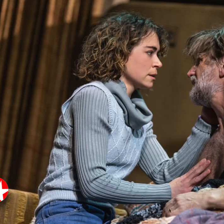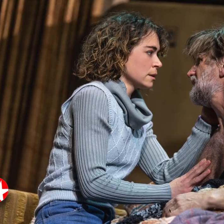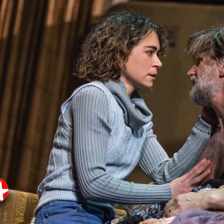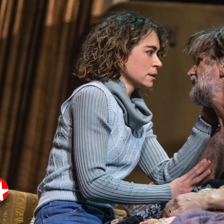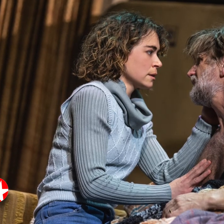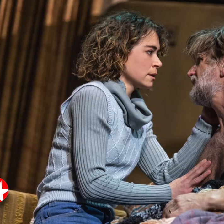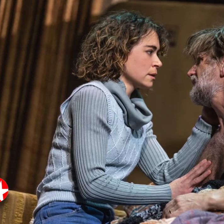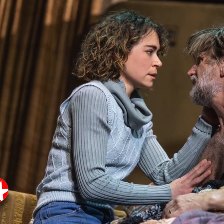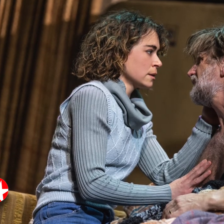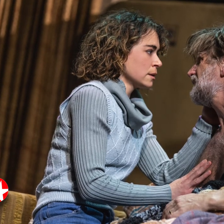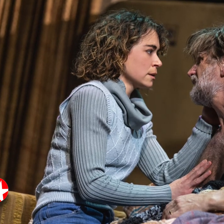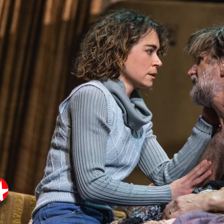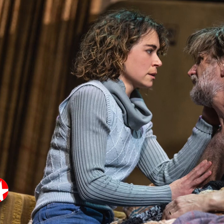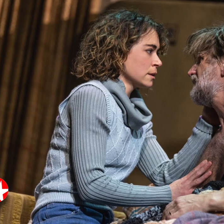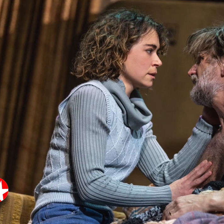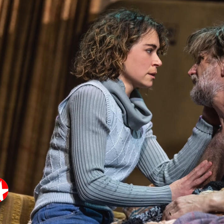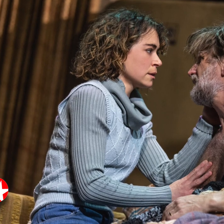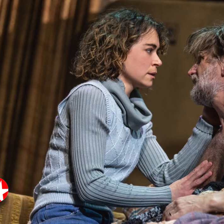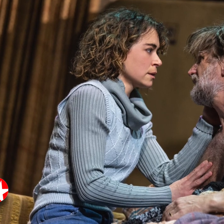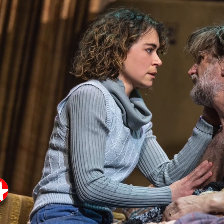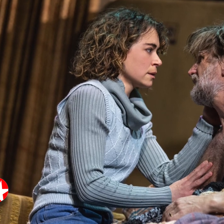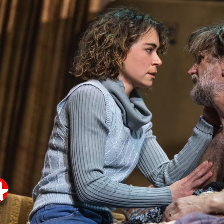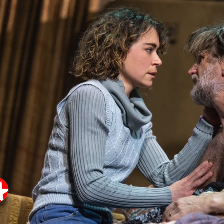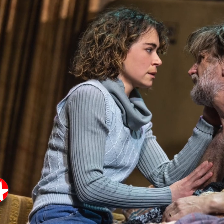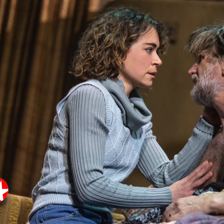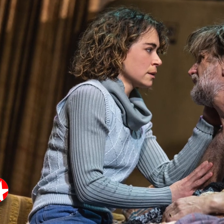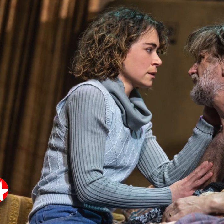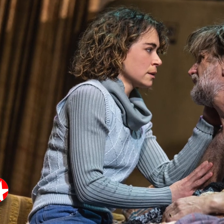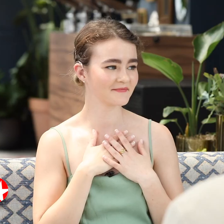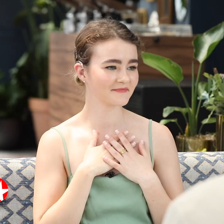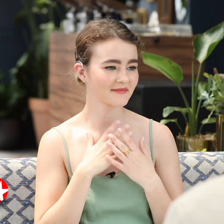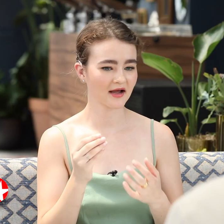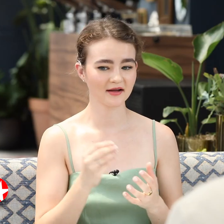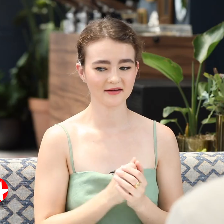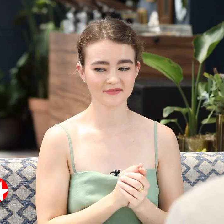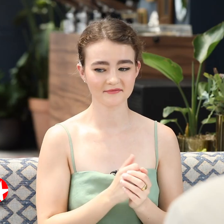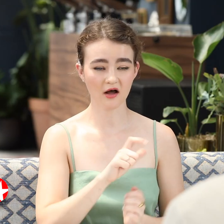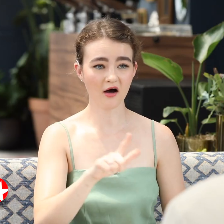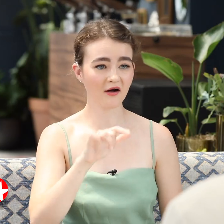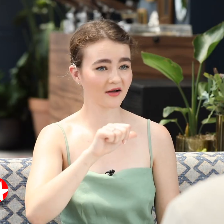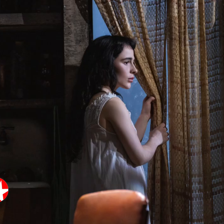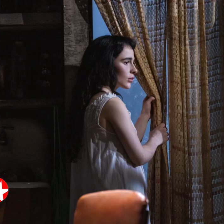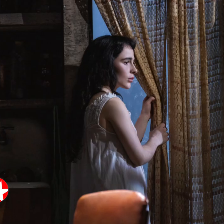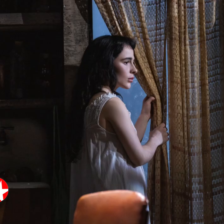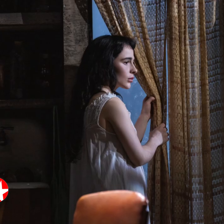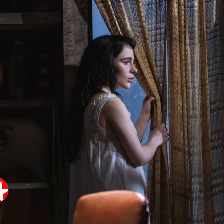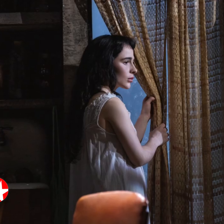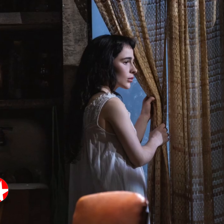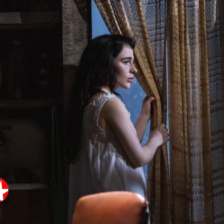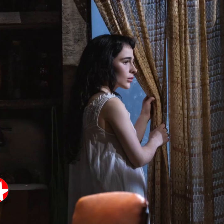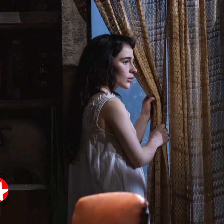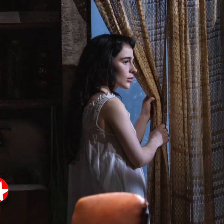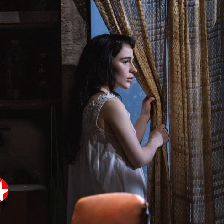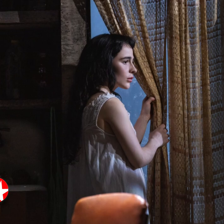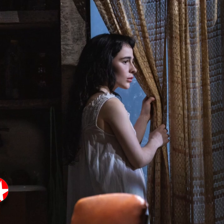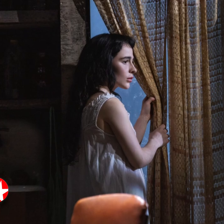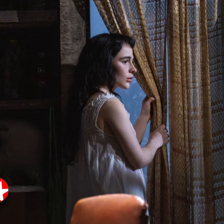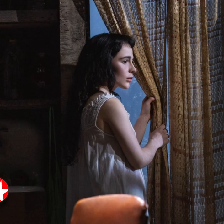Paul and their relationship together in the story is really moving. It's been very inspiring for me. All of the other talent too, the